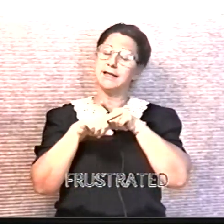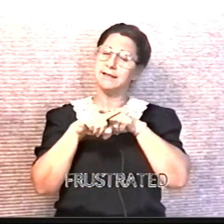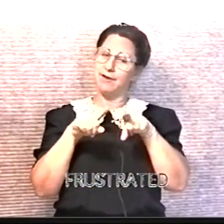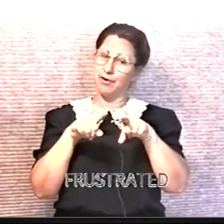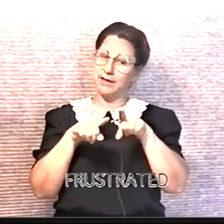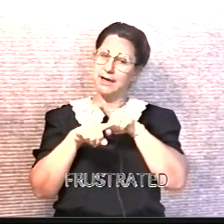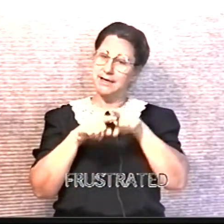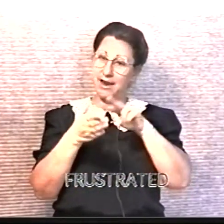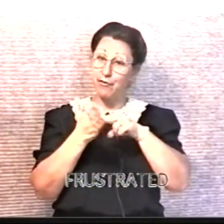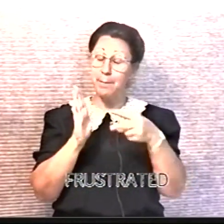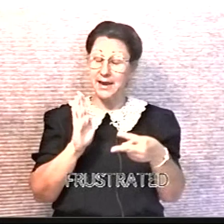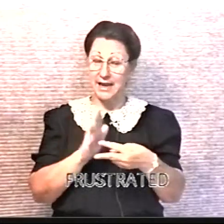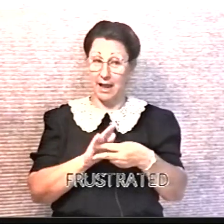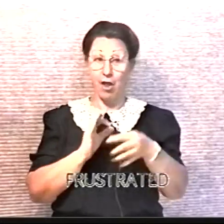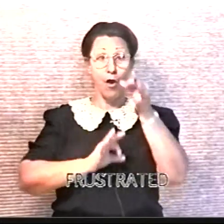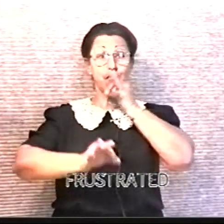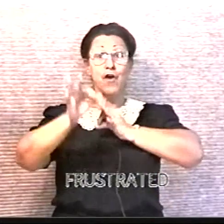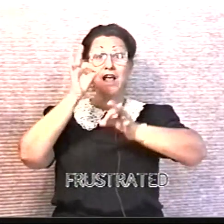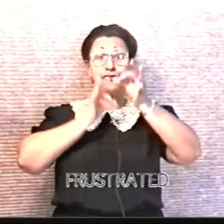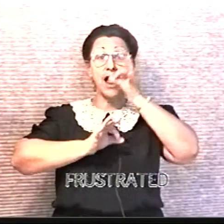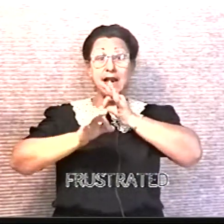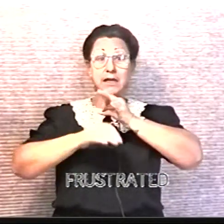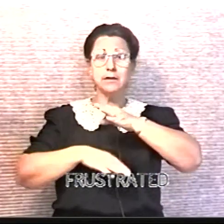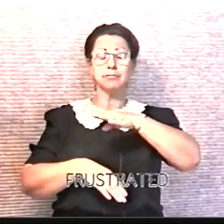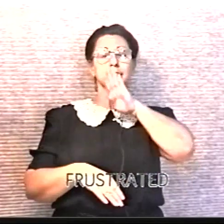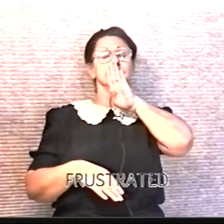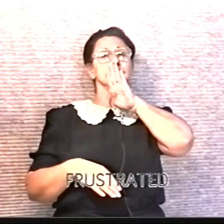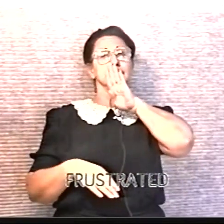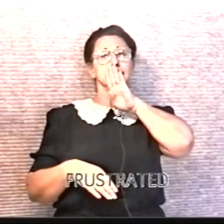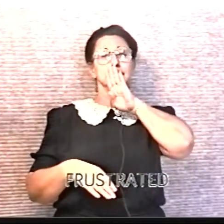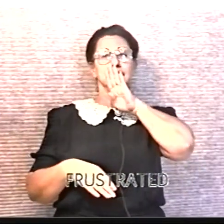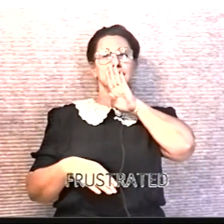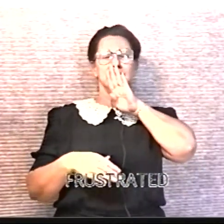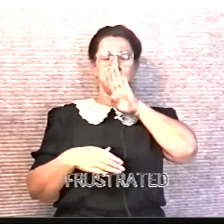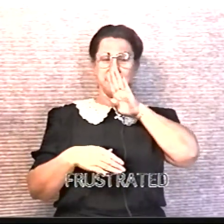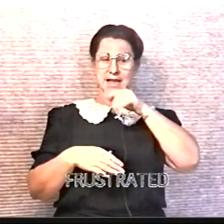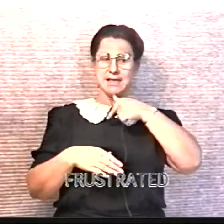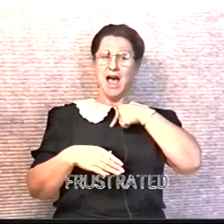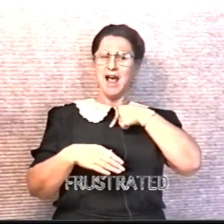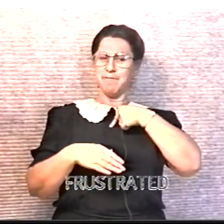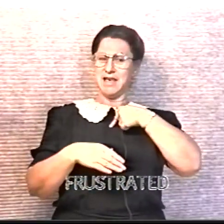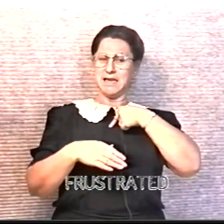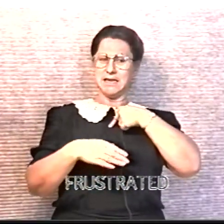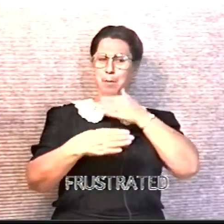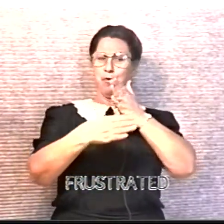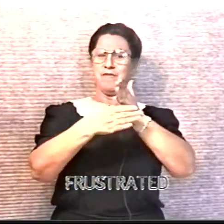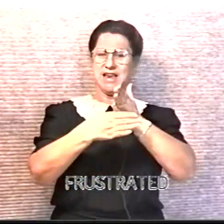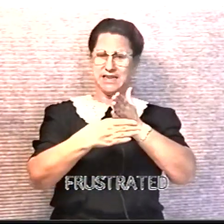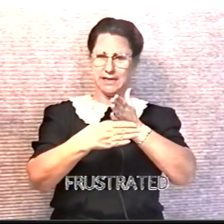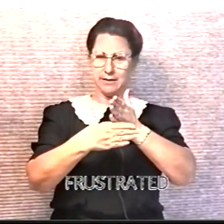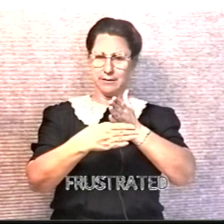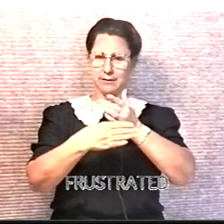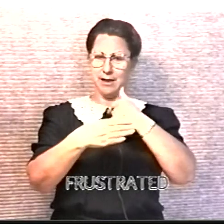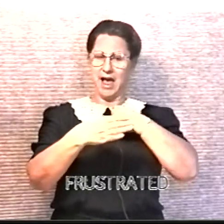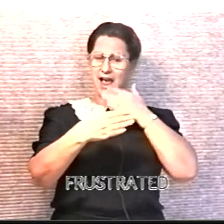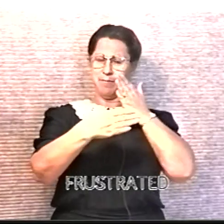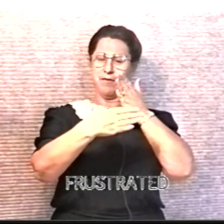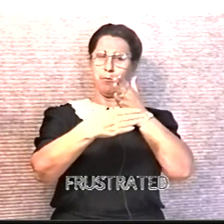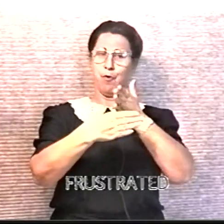different meaning. Frustrated means I have been prevented. I have been